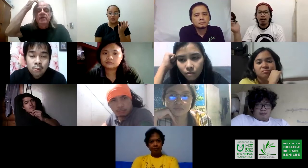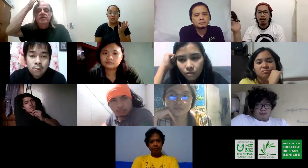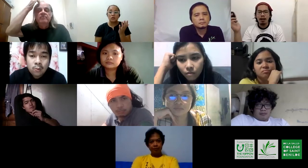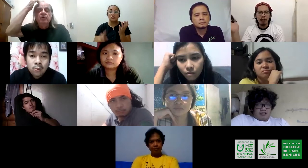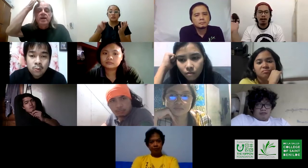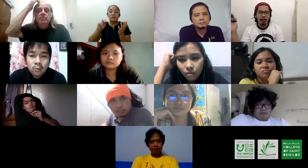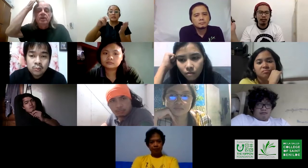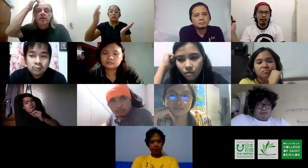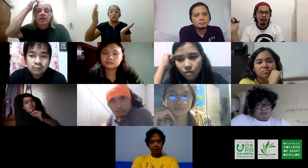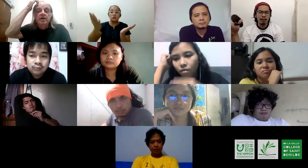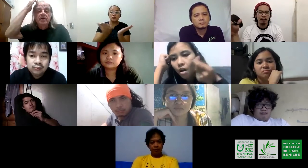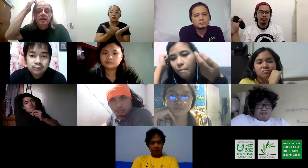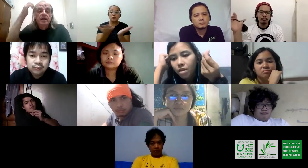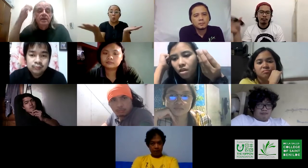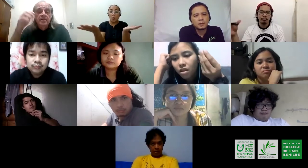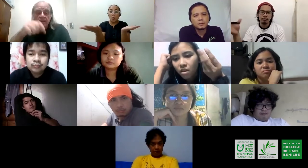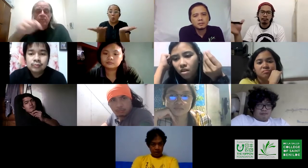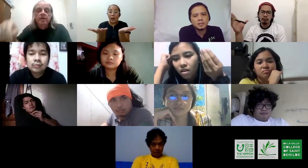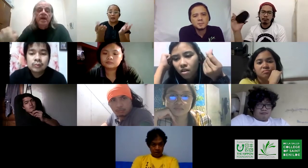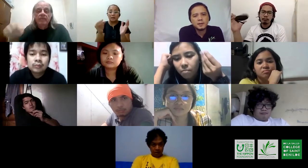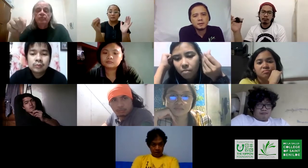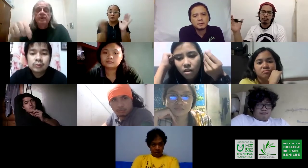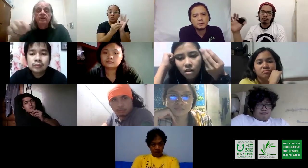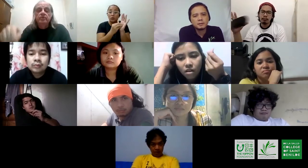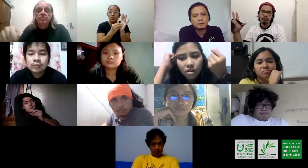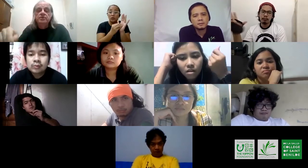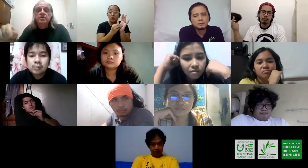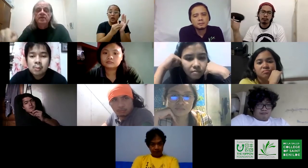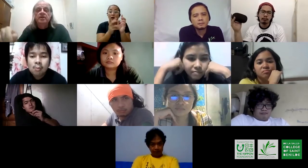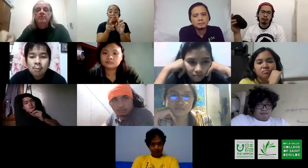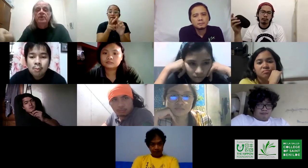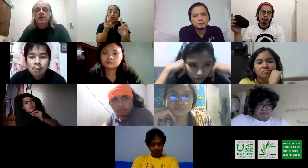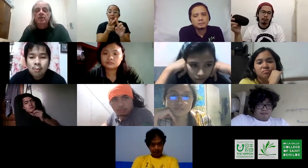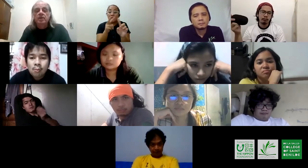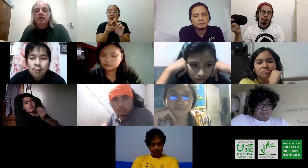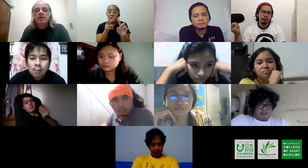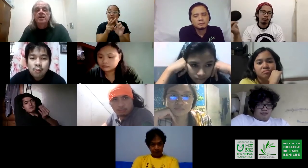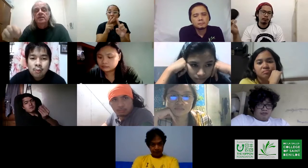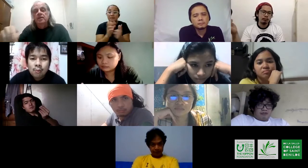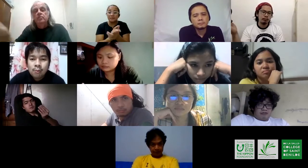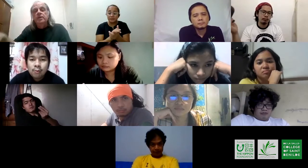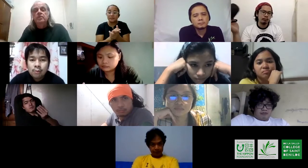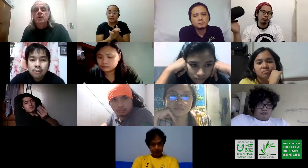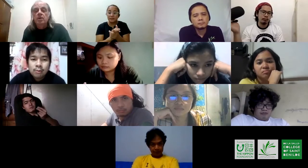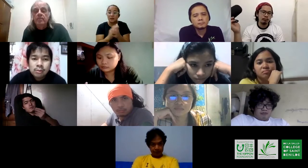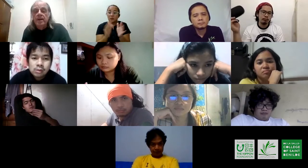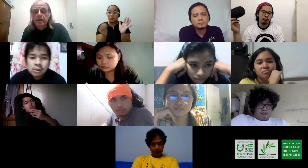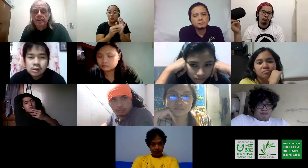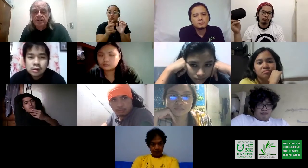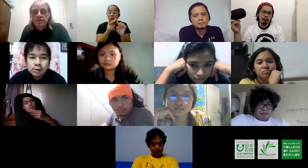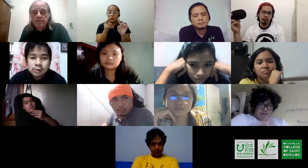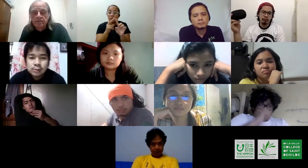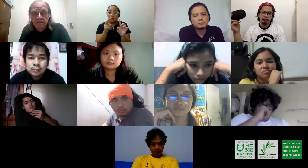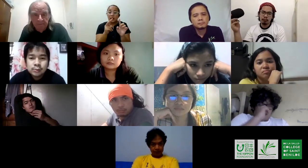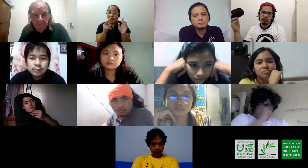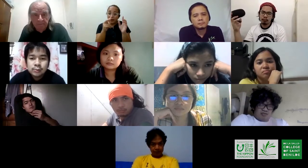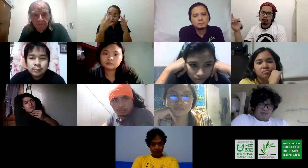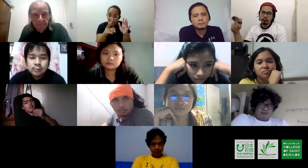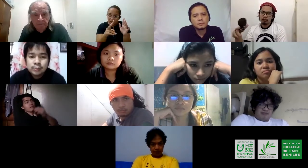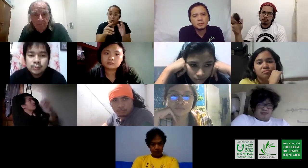in the vocabulary. Then we, Jasmine, after we introduce it in the vocabulary, then we can talk about it in